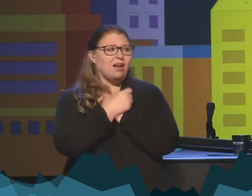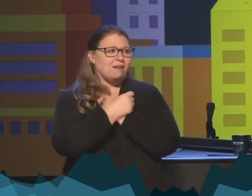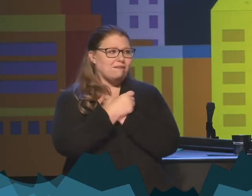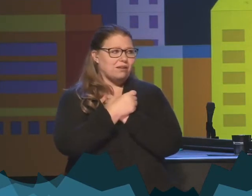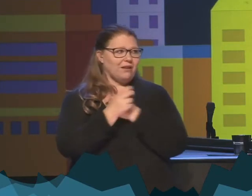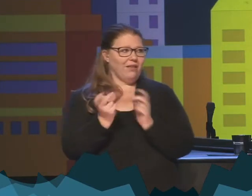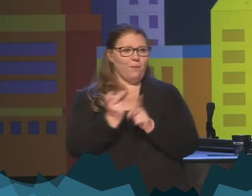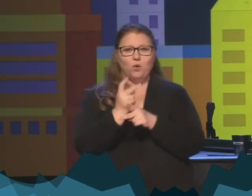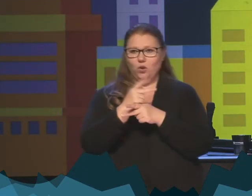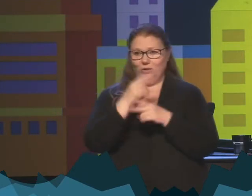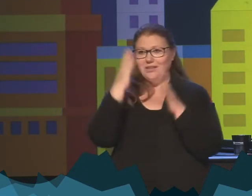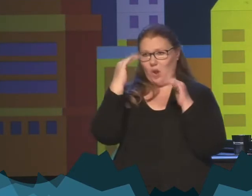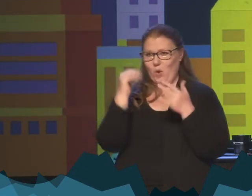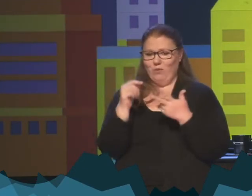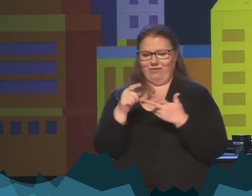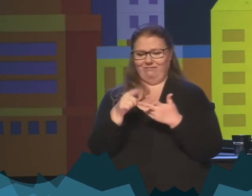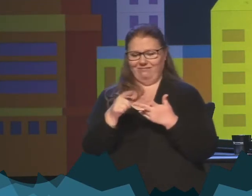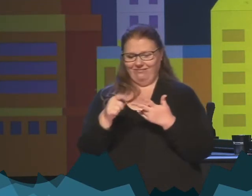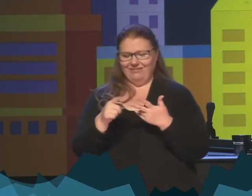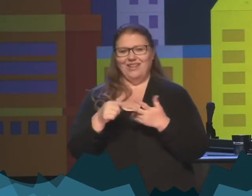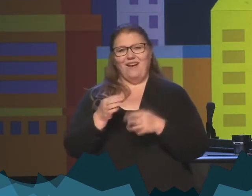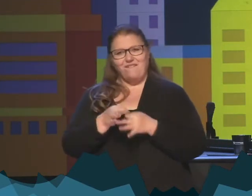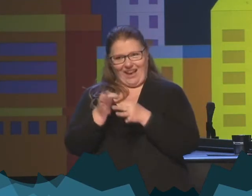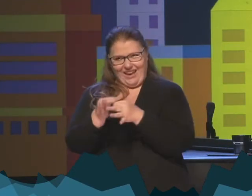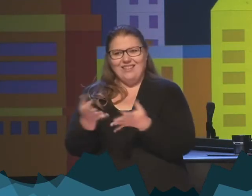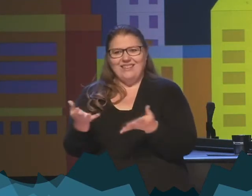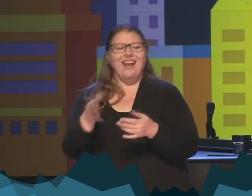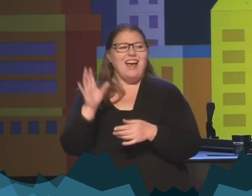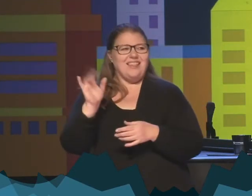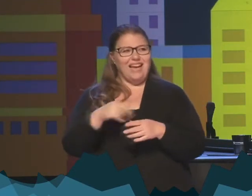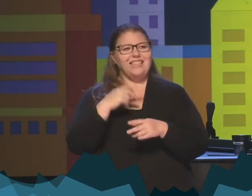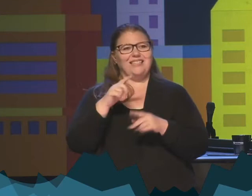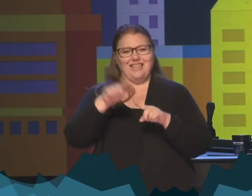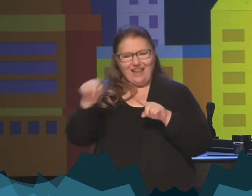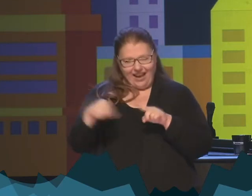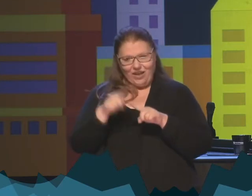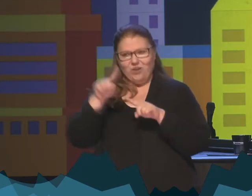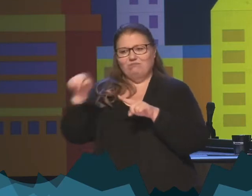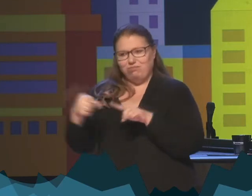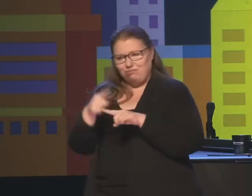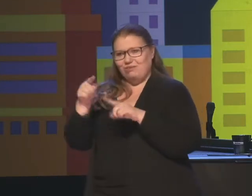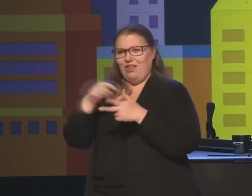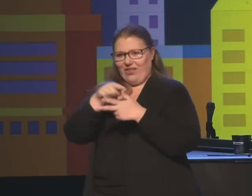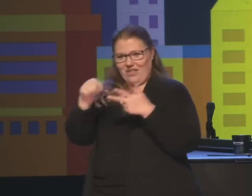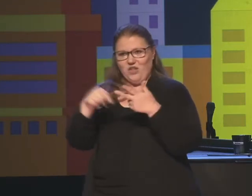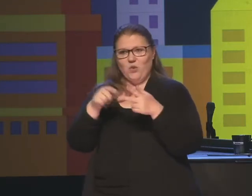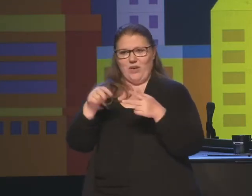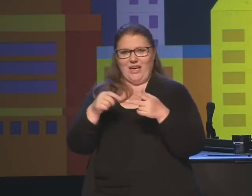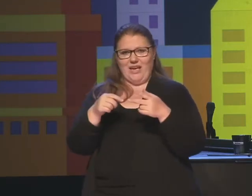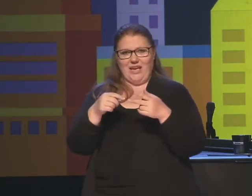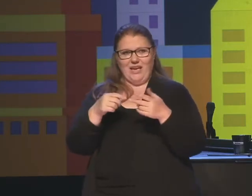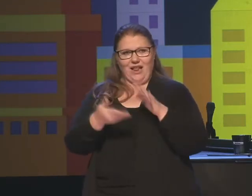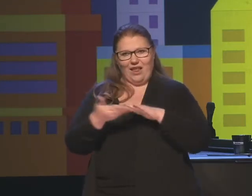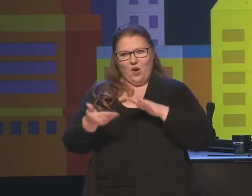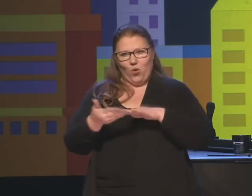which produces hope, which produces faith, which that's the cycle here, right? They work together in